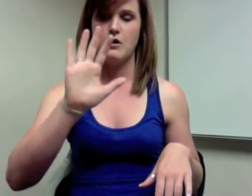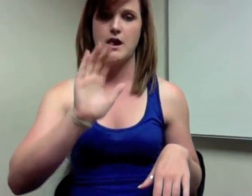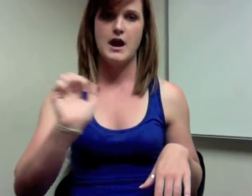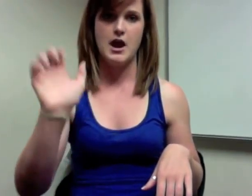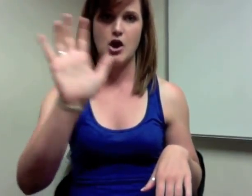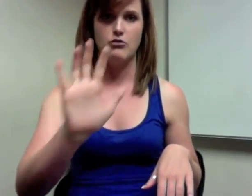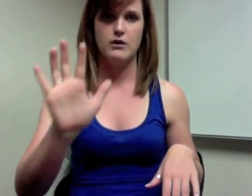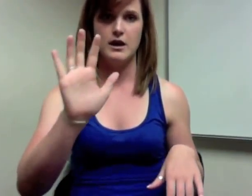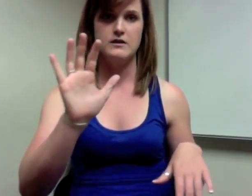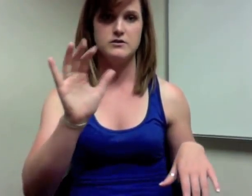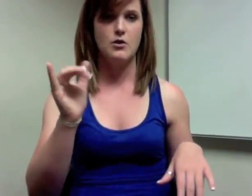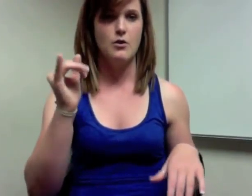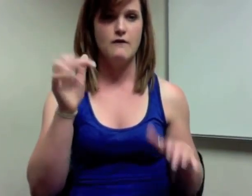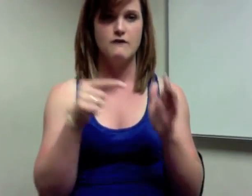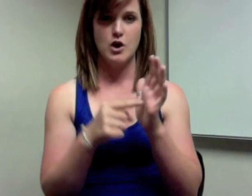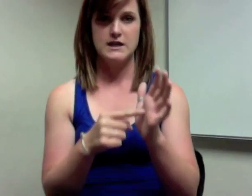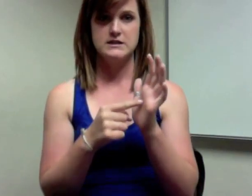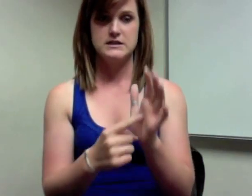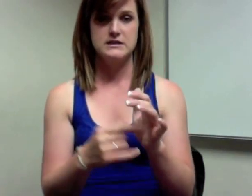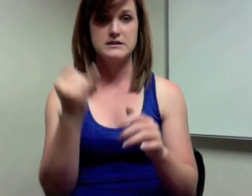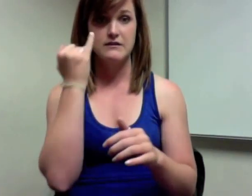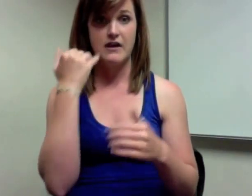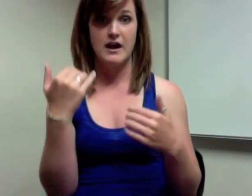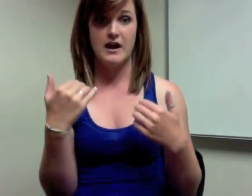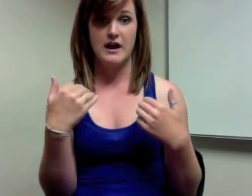if I took a square that was this size,